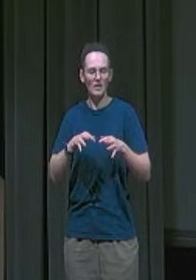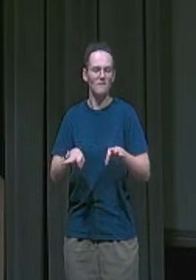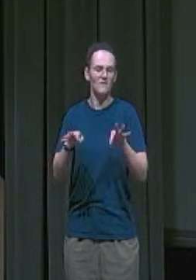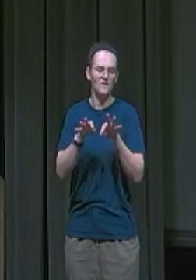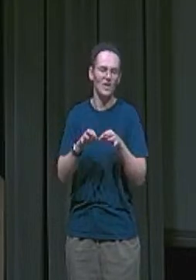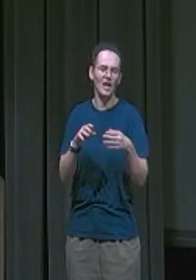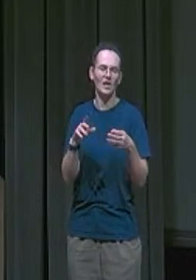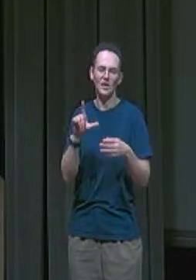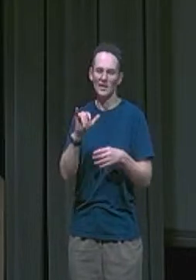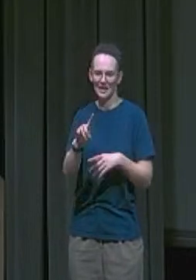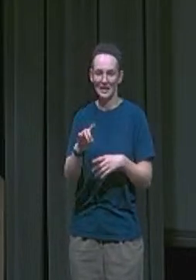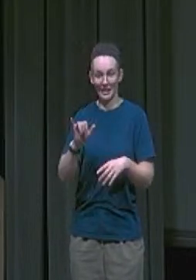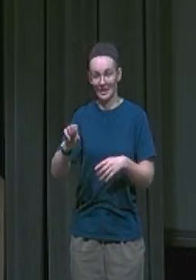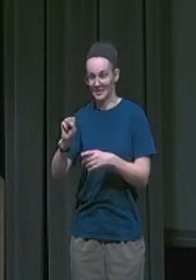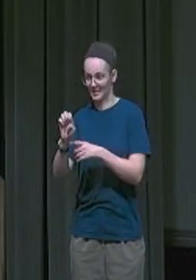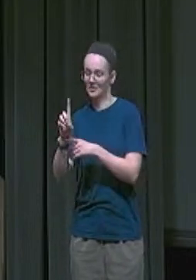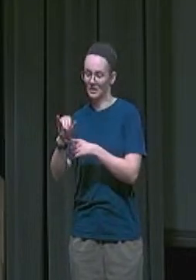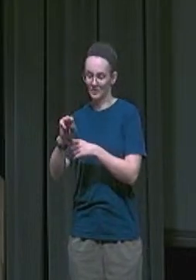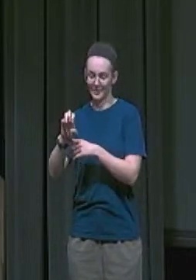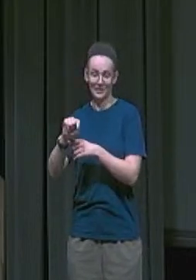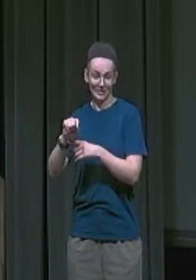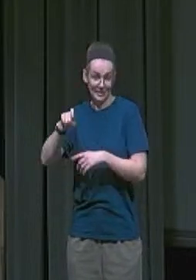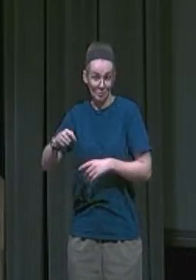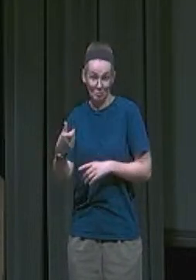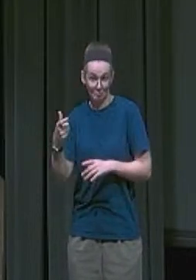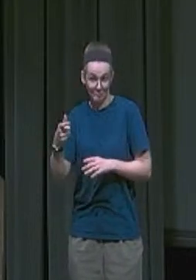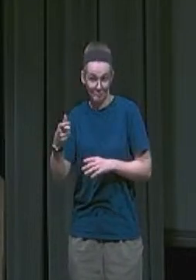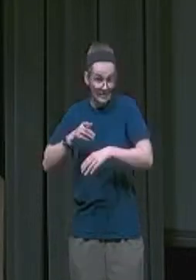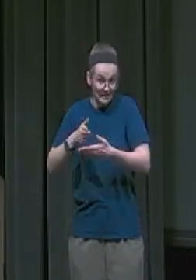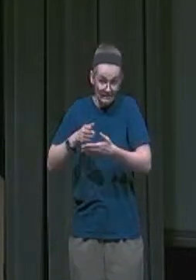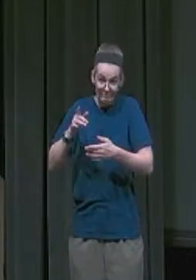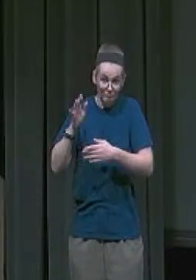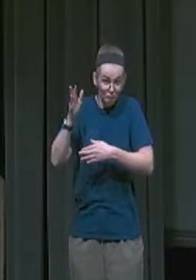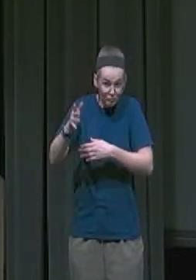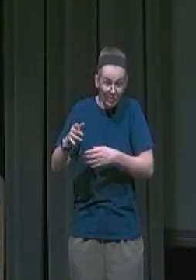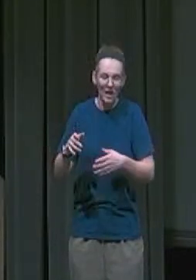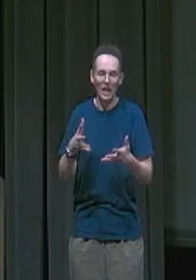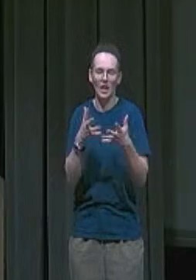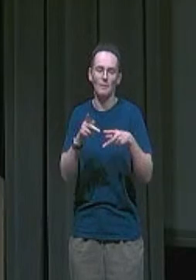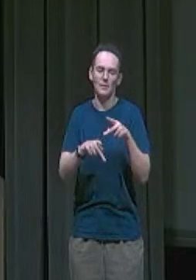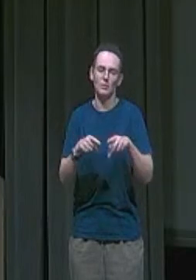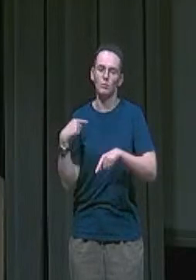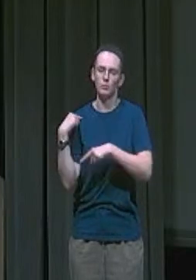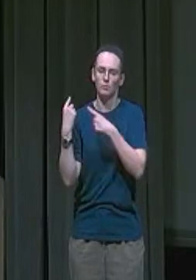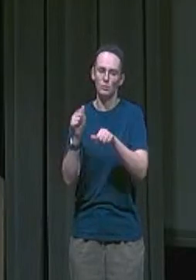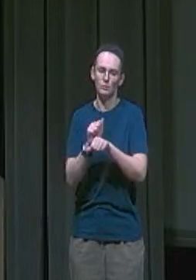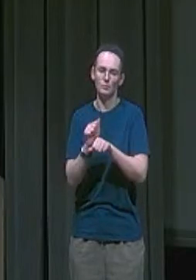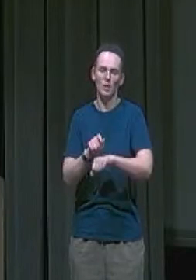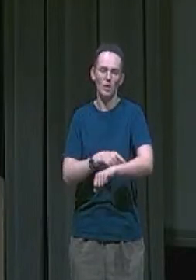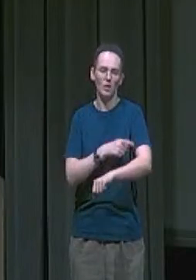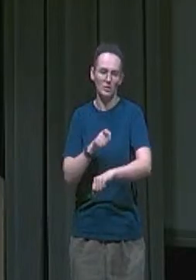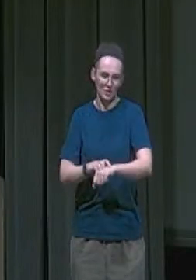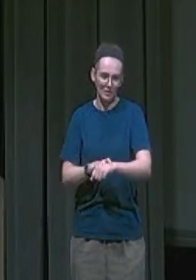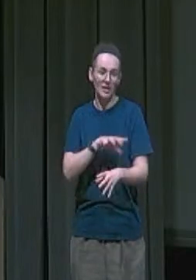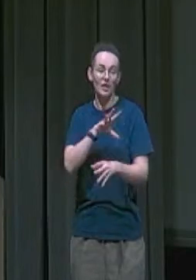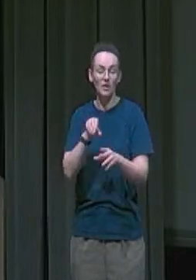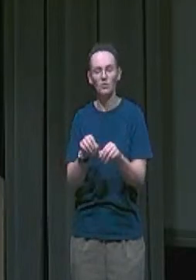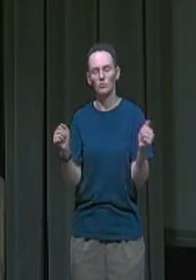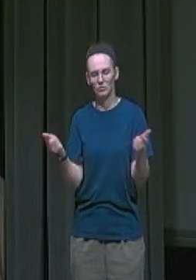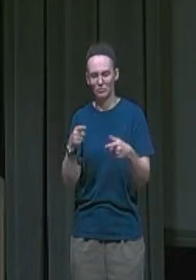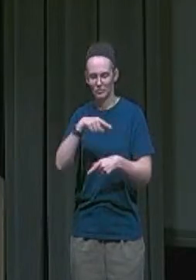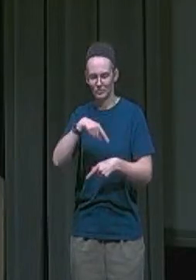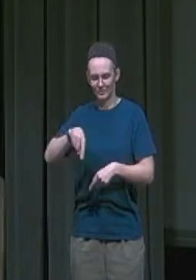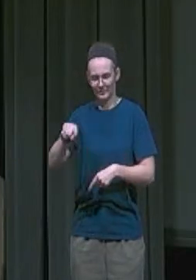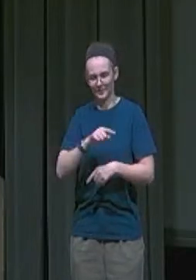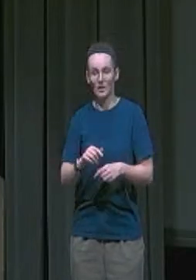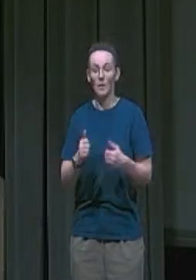go at some particular point. And there's a lot of people who've worked, I think, a really long time, not the least of which are all of you. And I think that's the most